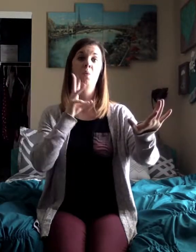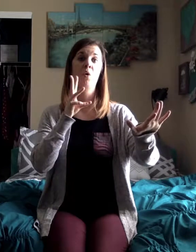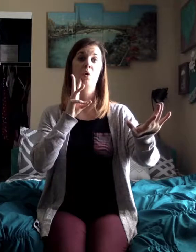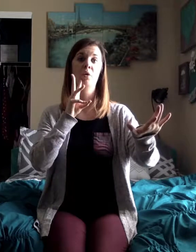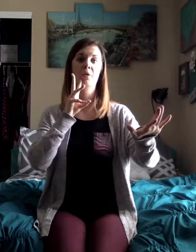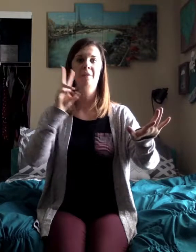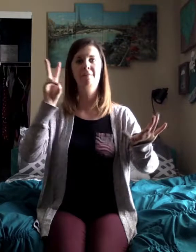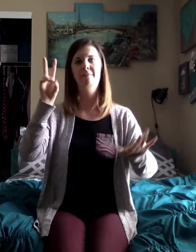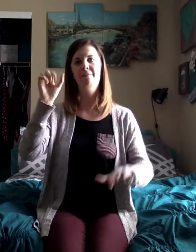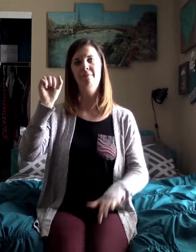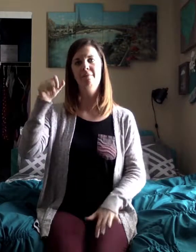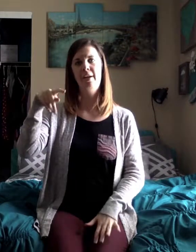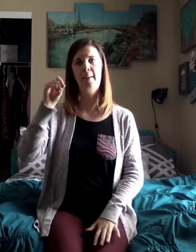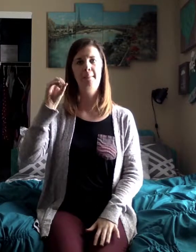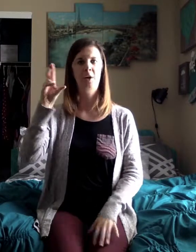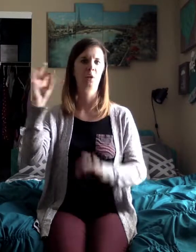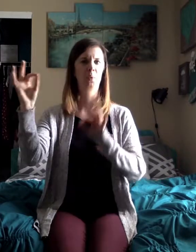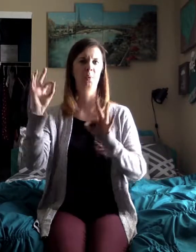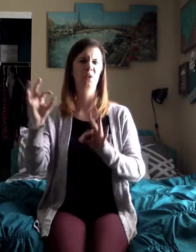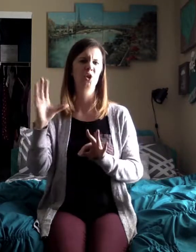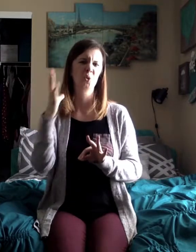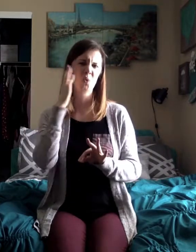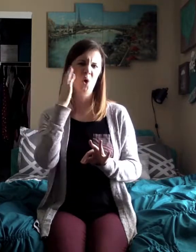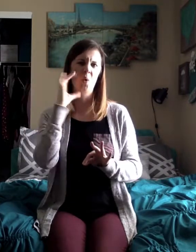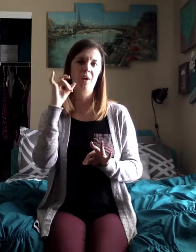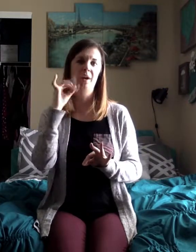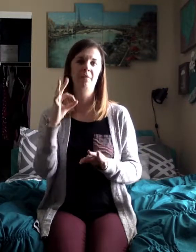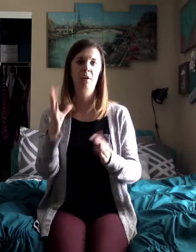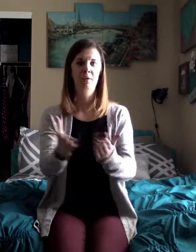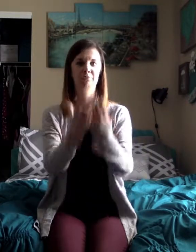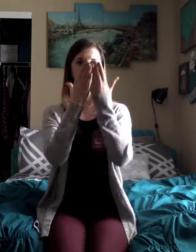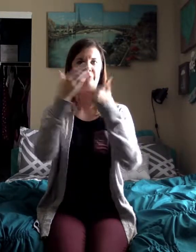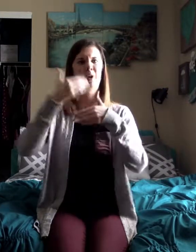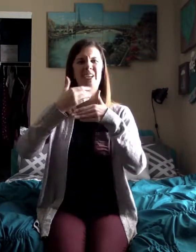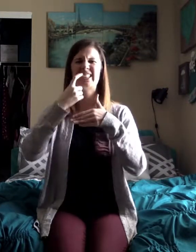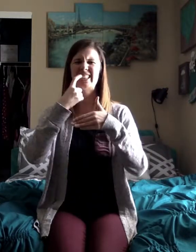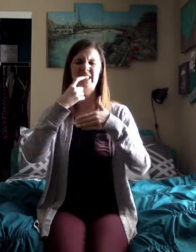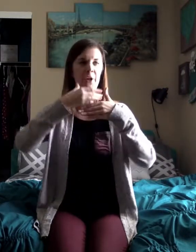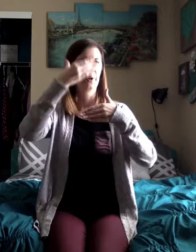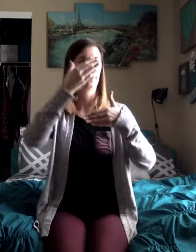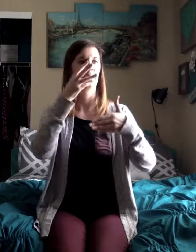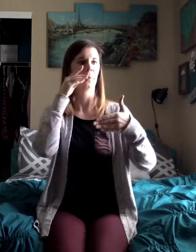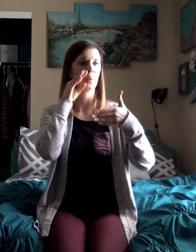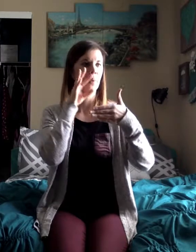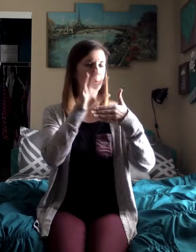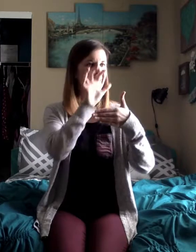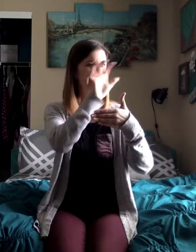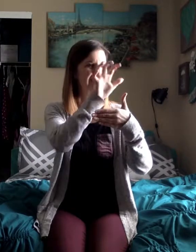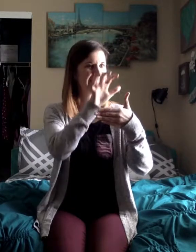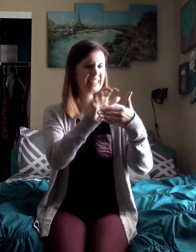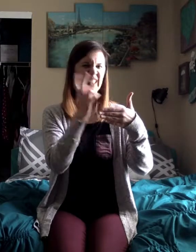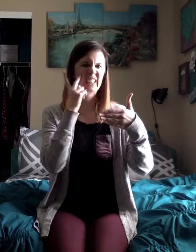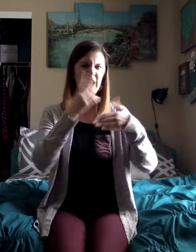we breathe, you can feel, if you breathe up against some glass, you'll actually see, like you'll fog up the mirror or